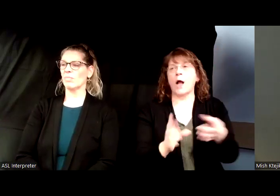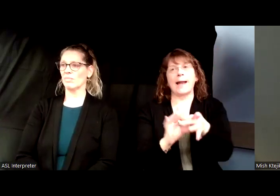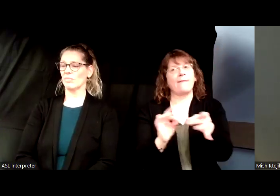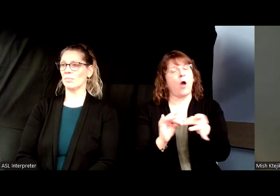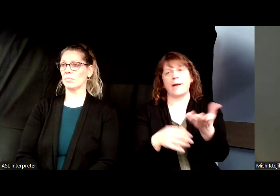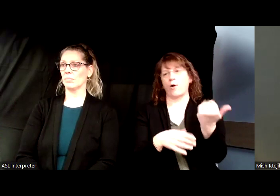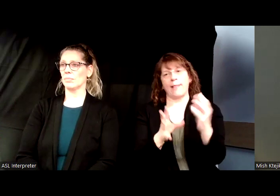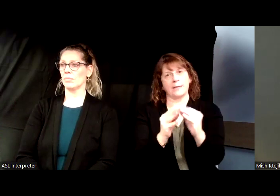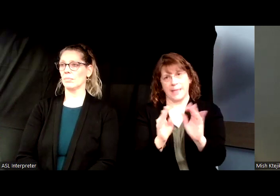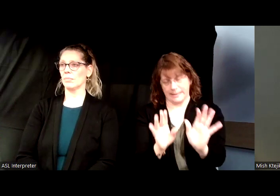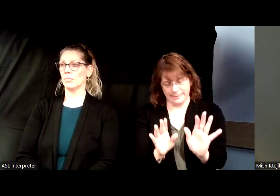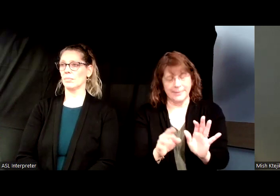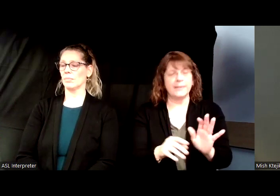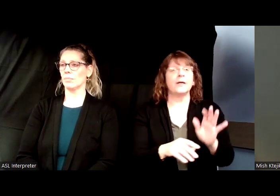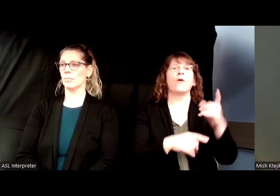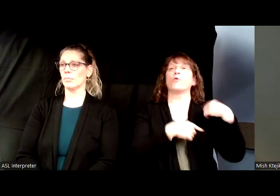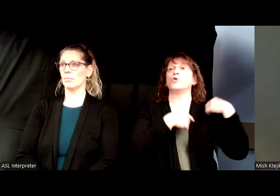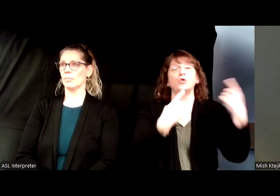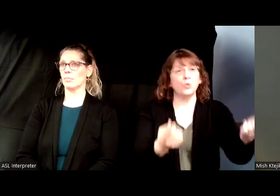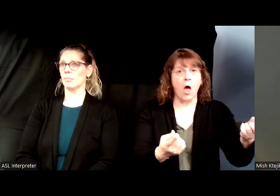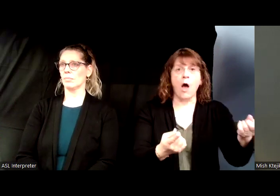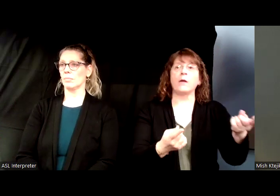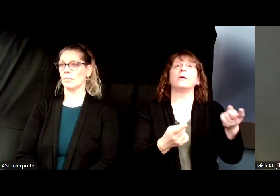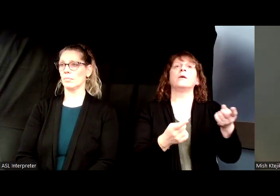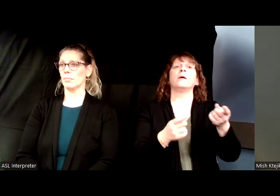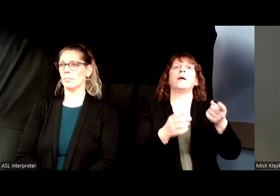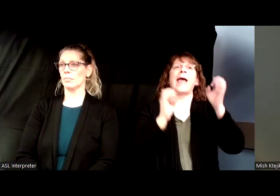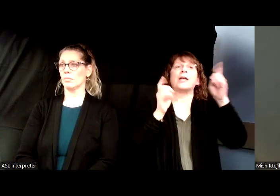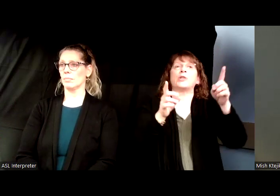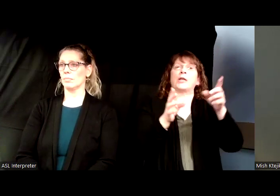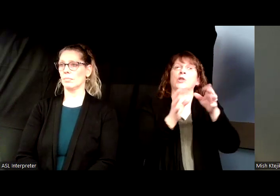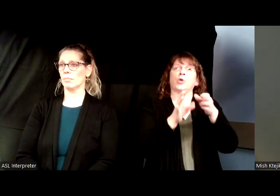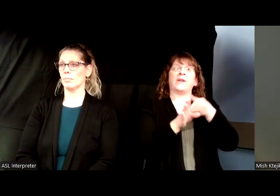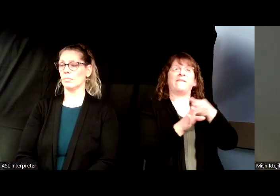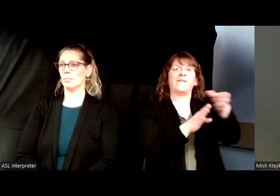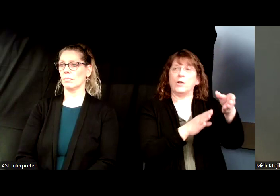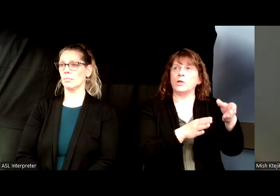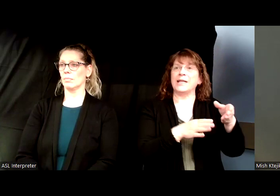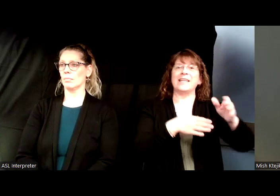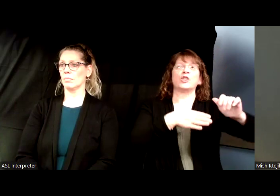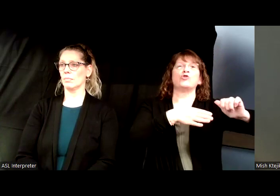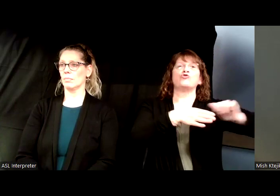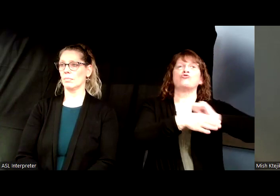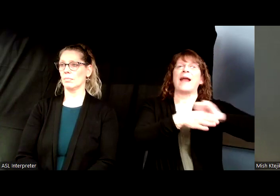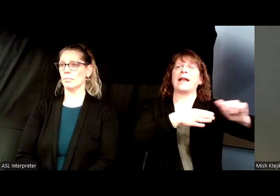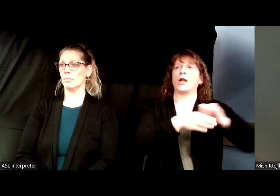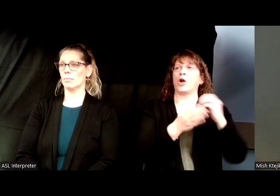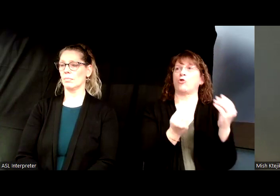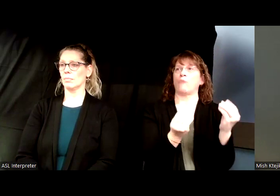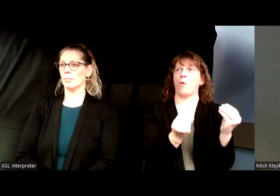So interpreters who are working in the educational setting are also qualified. So educational interpreting